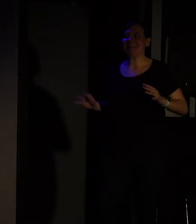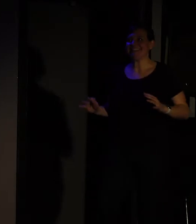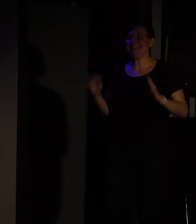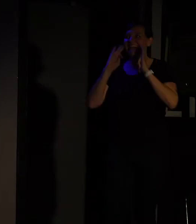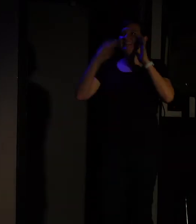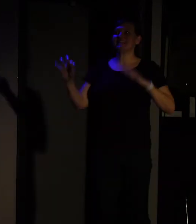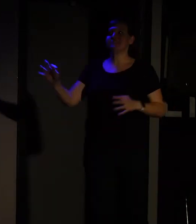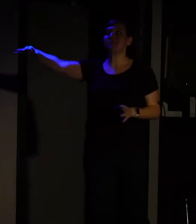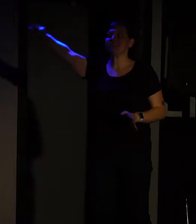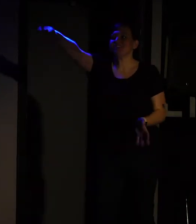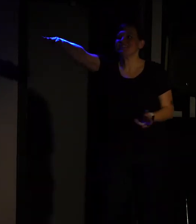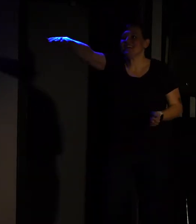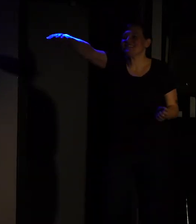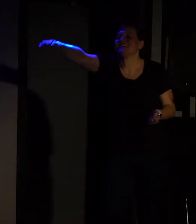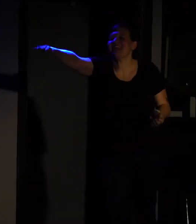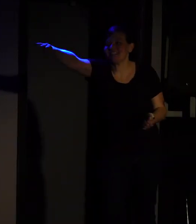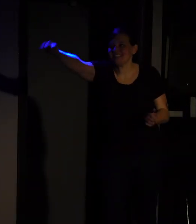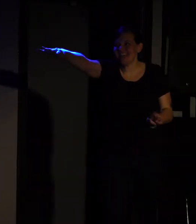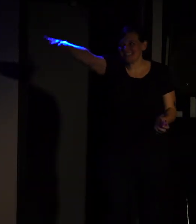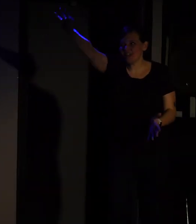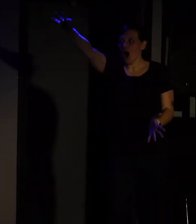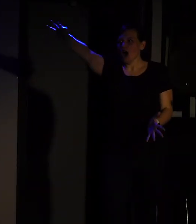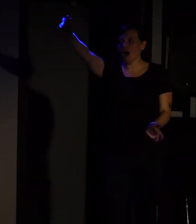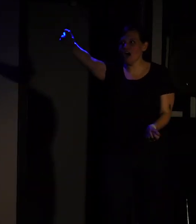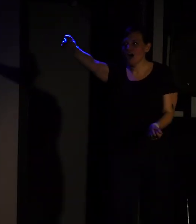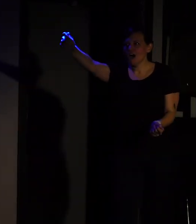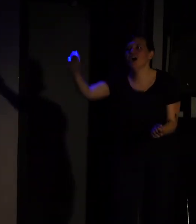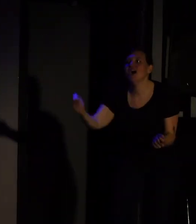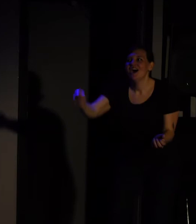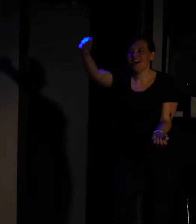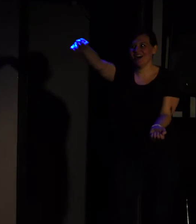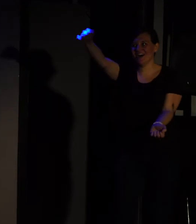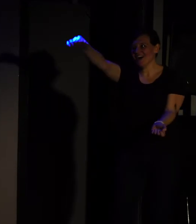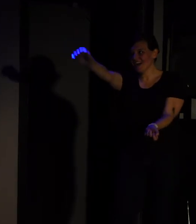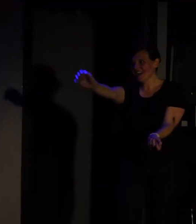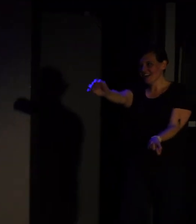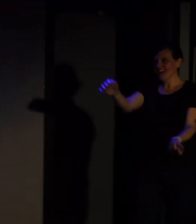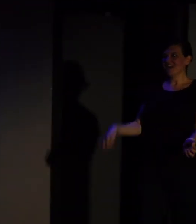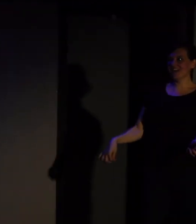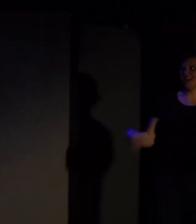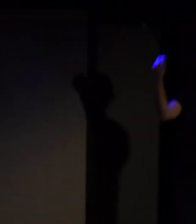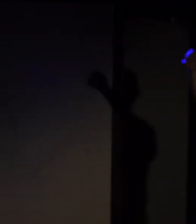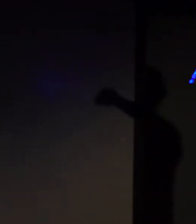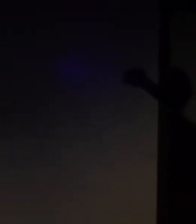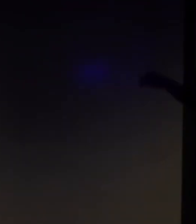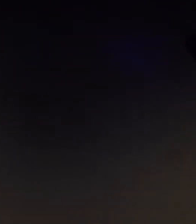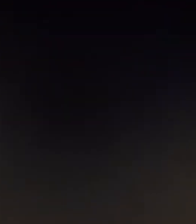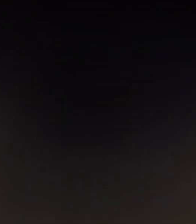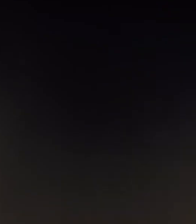I like it. That's impassioned. Yes, yes, yes. Yes, it does feel quite liberating. But tell